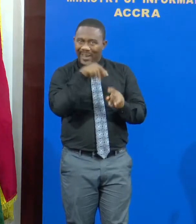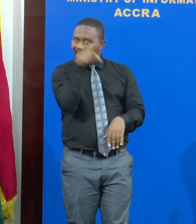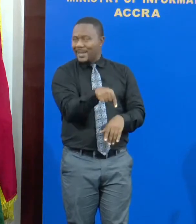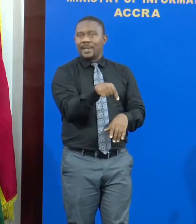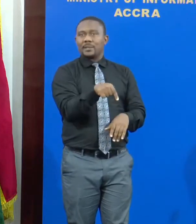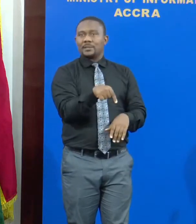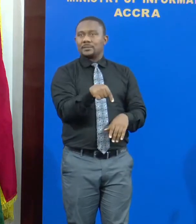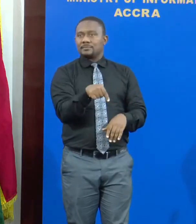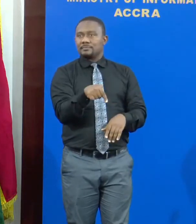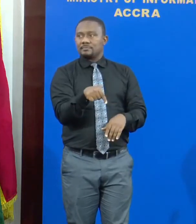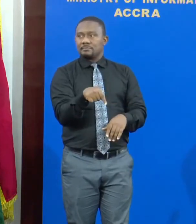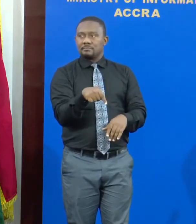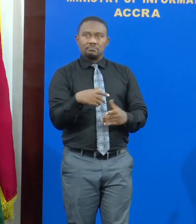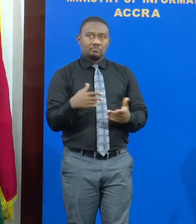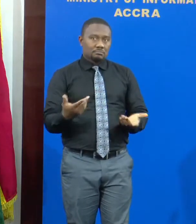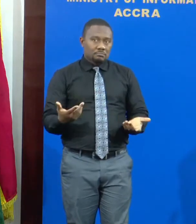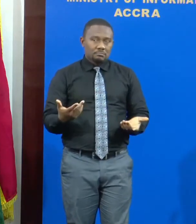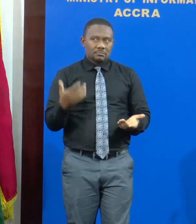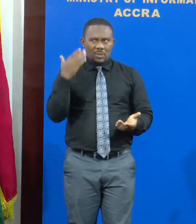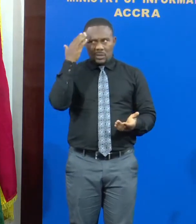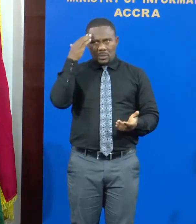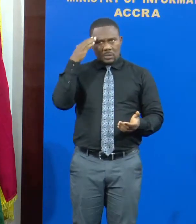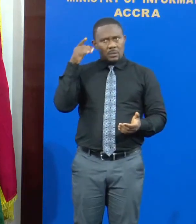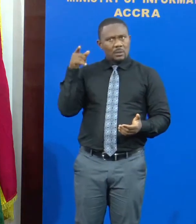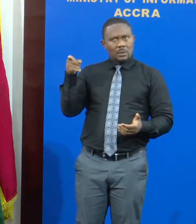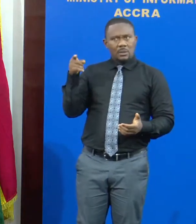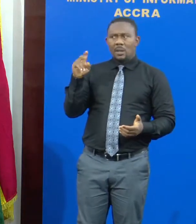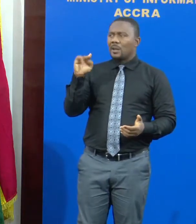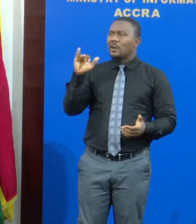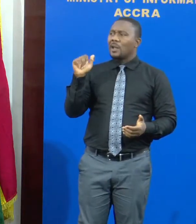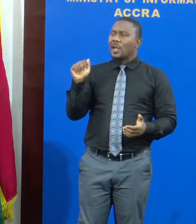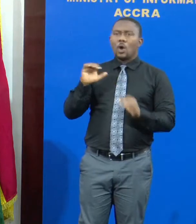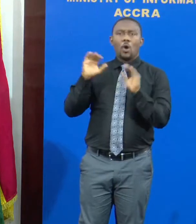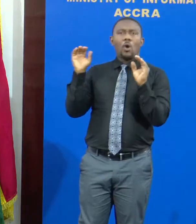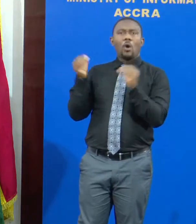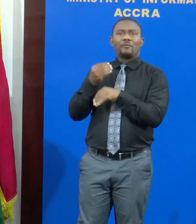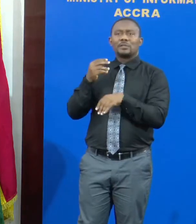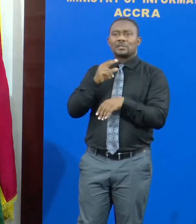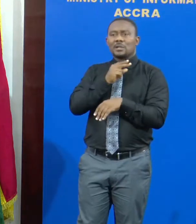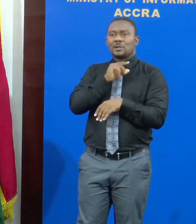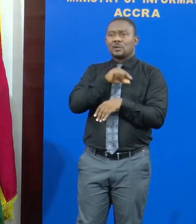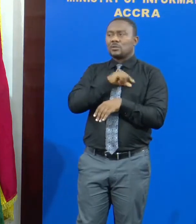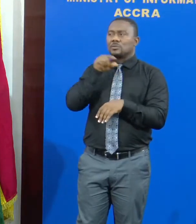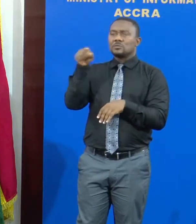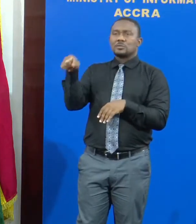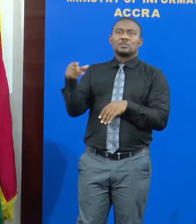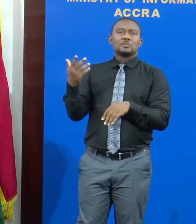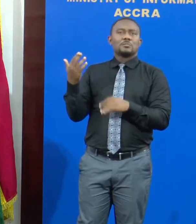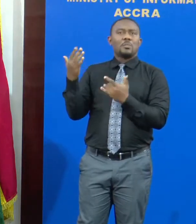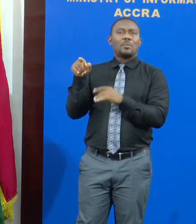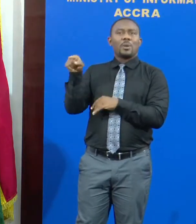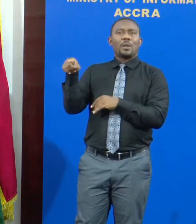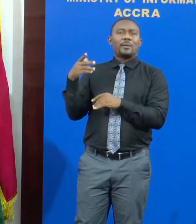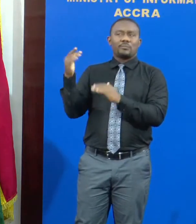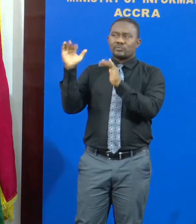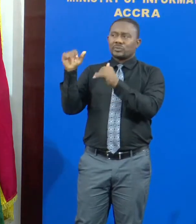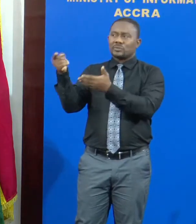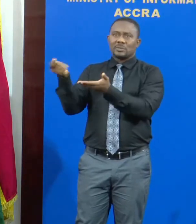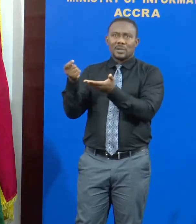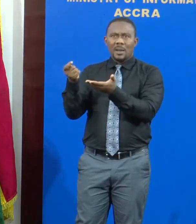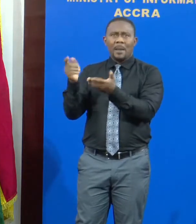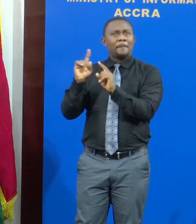Now they come to, they know that registration is going on at NIA head office. So they go to the head office expecting to get their card. But